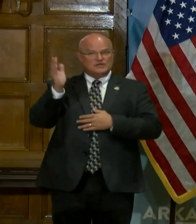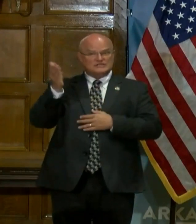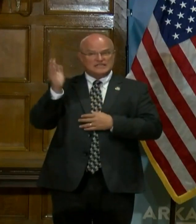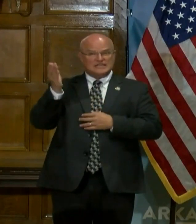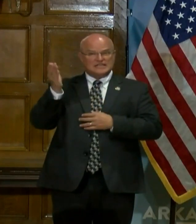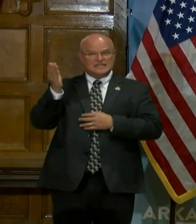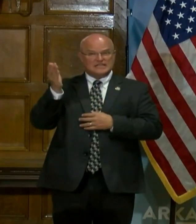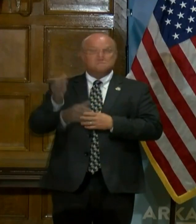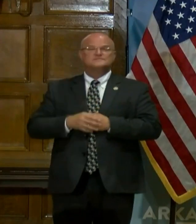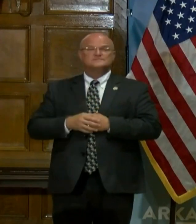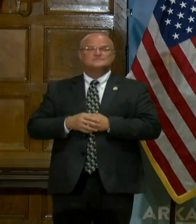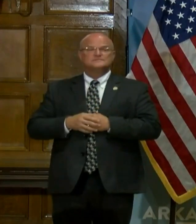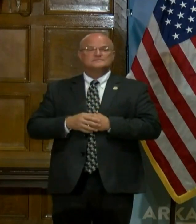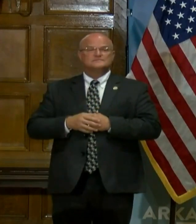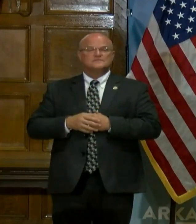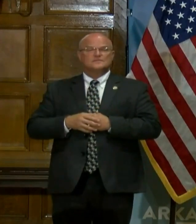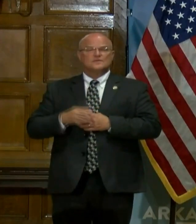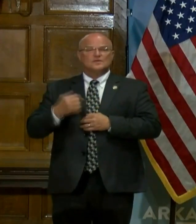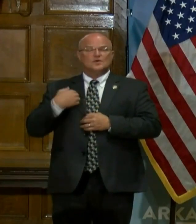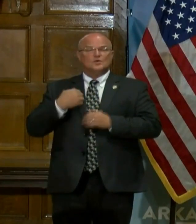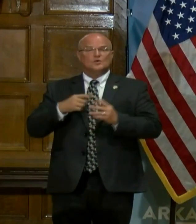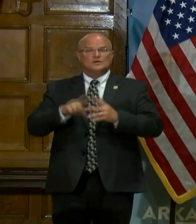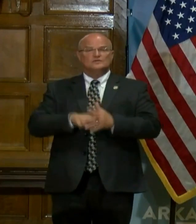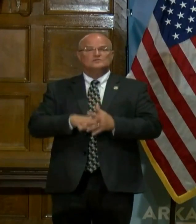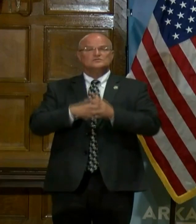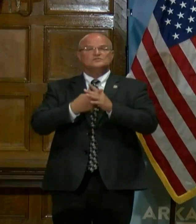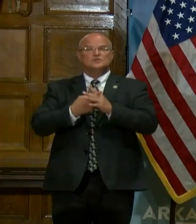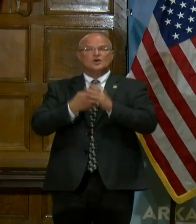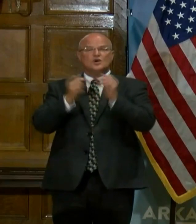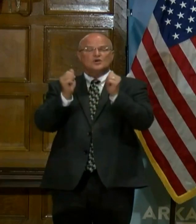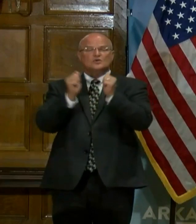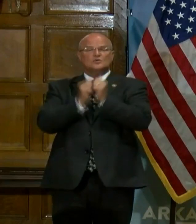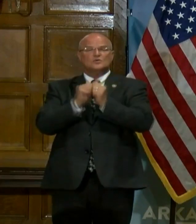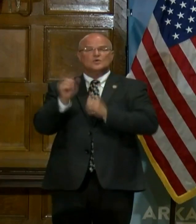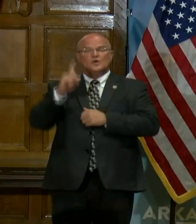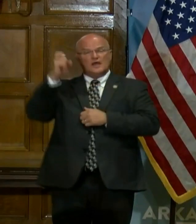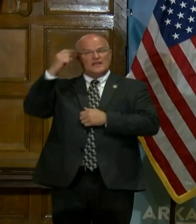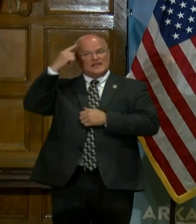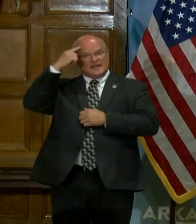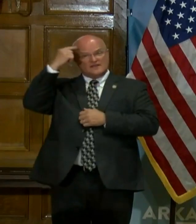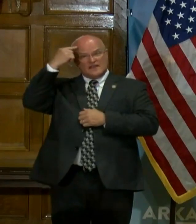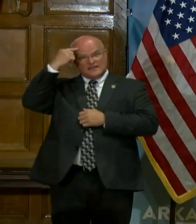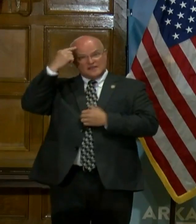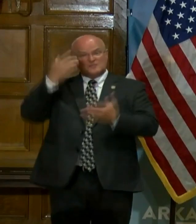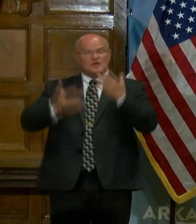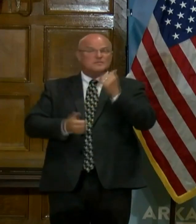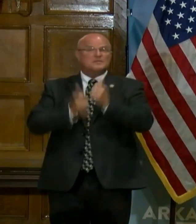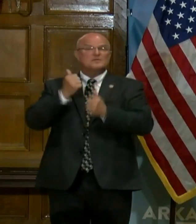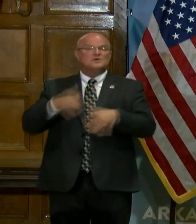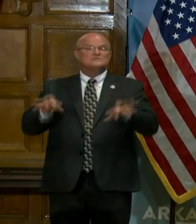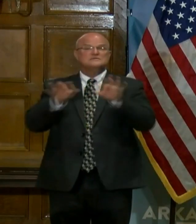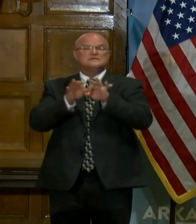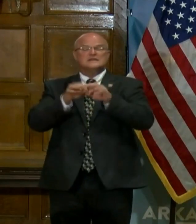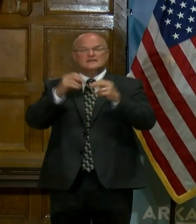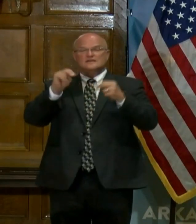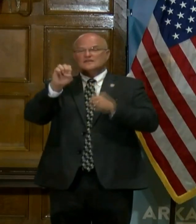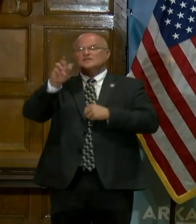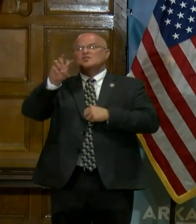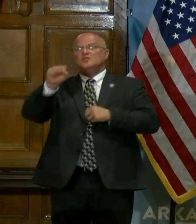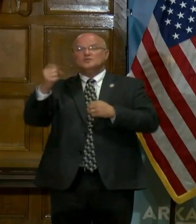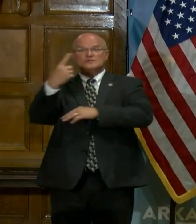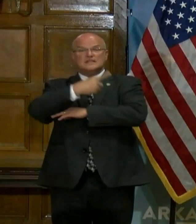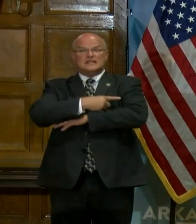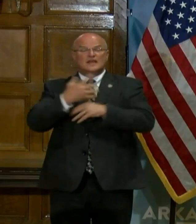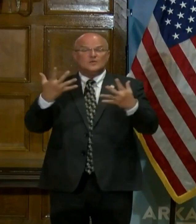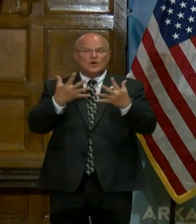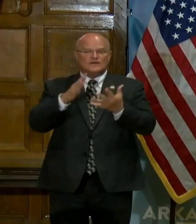presentation. We'll start with where the Governor, I think, is probably the most significant news of the day, and that's